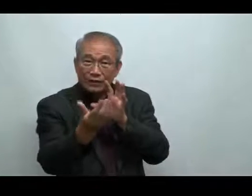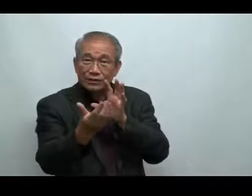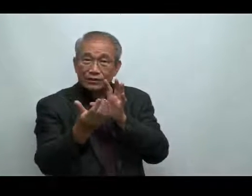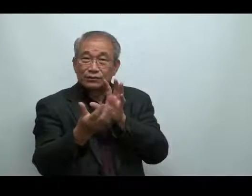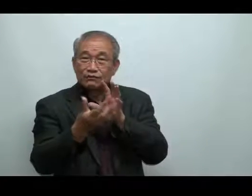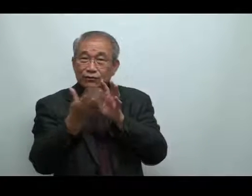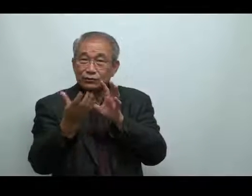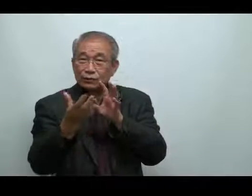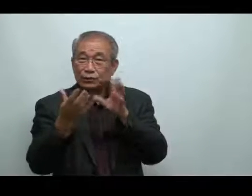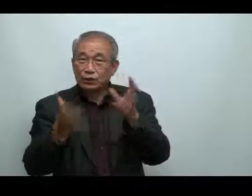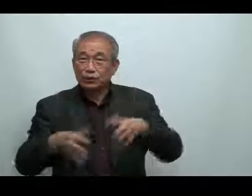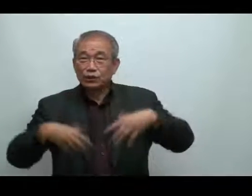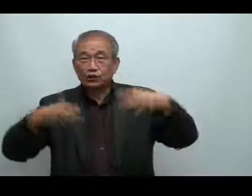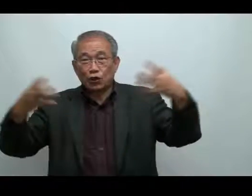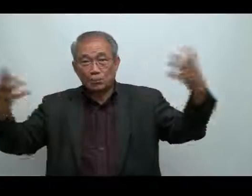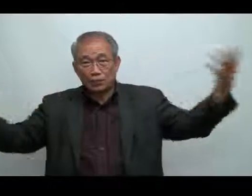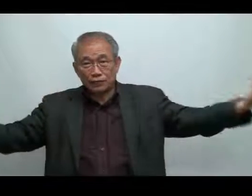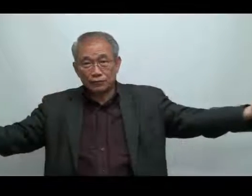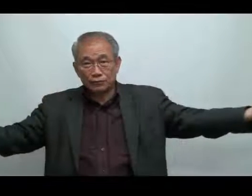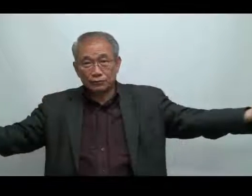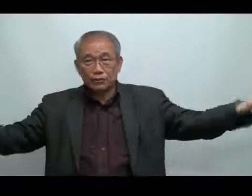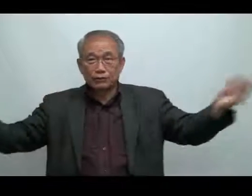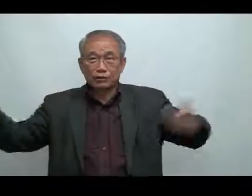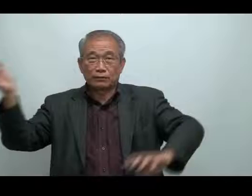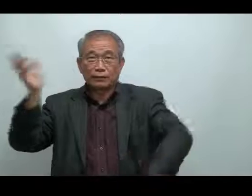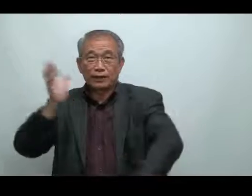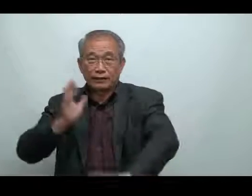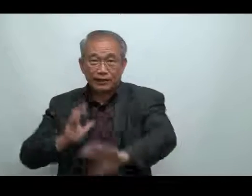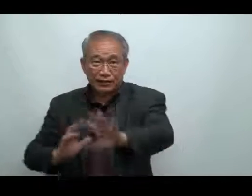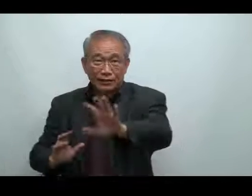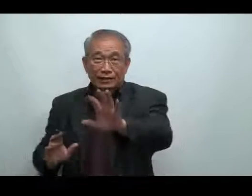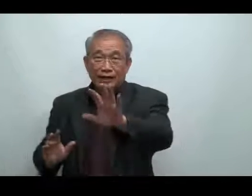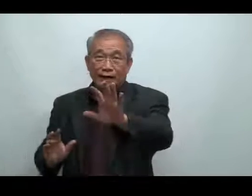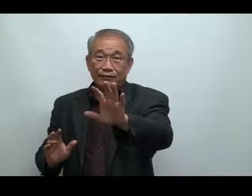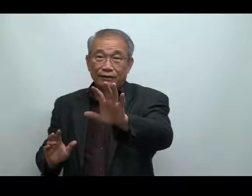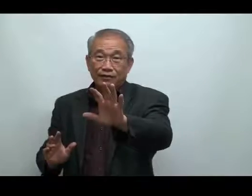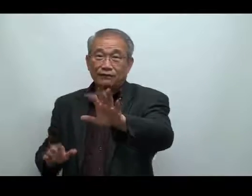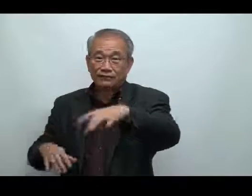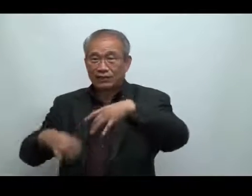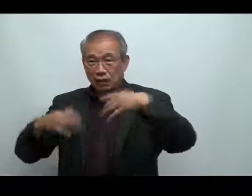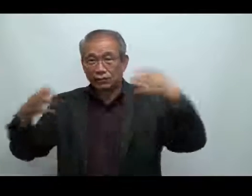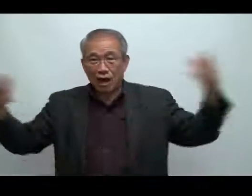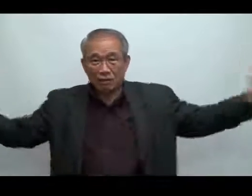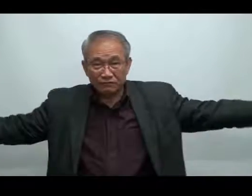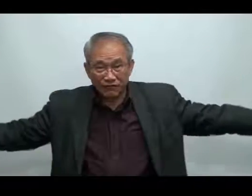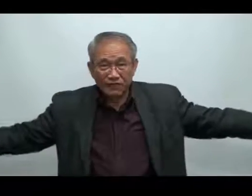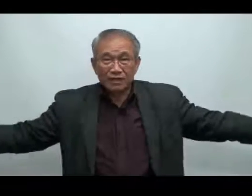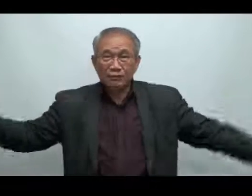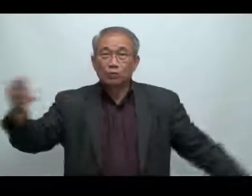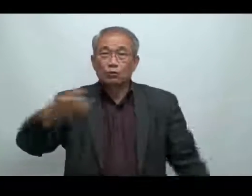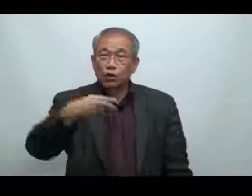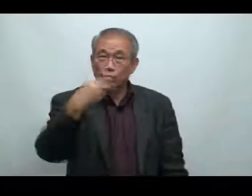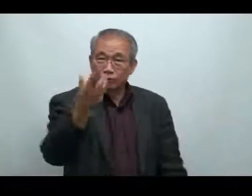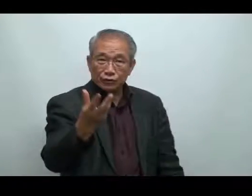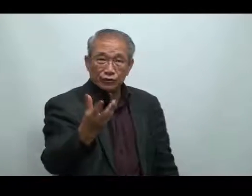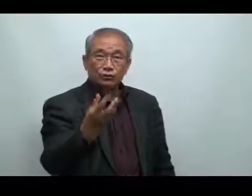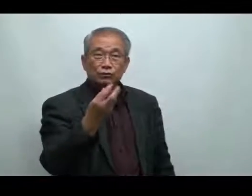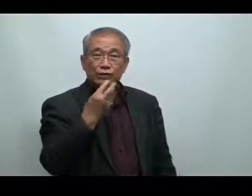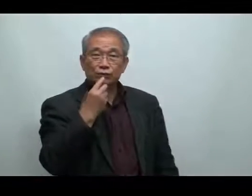So in the future, when we talk about interpretation, when we talk about any other areas of like choreography, we will work with you so that